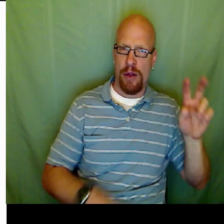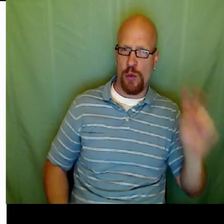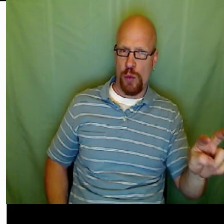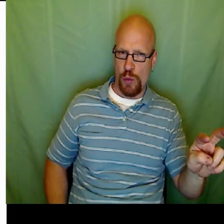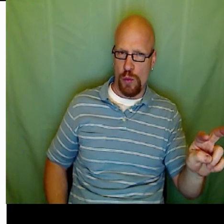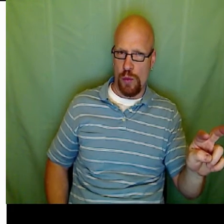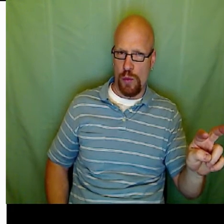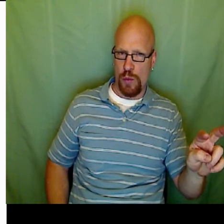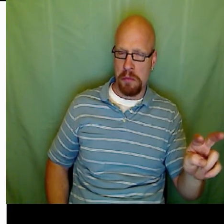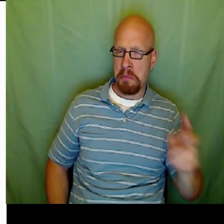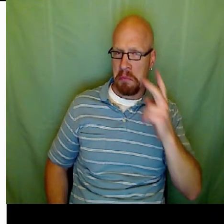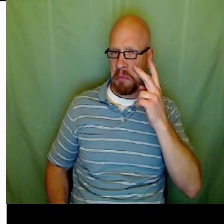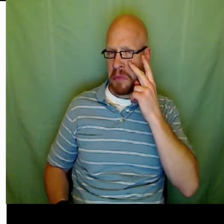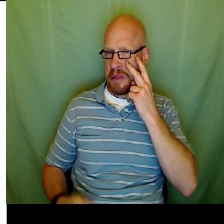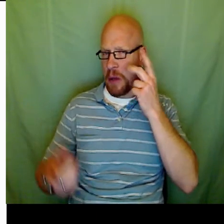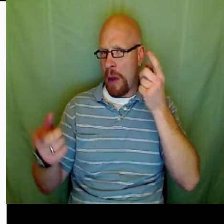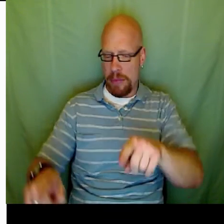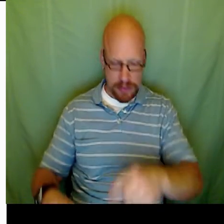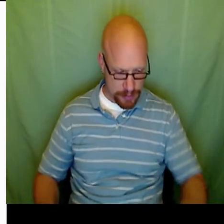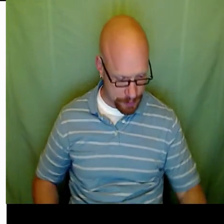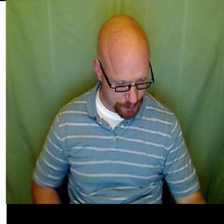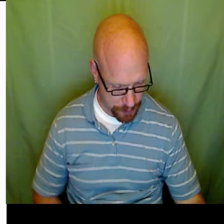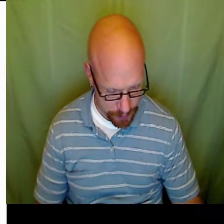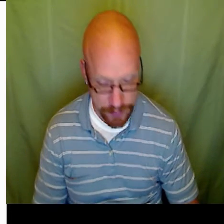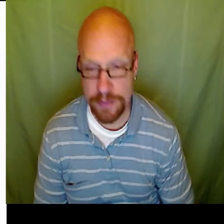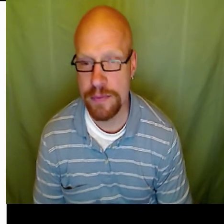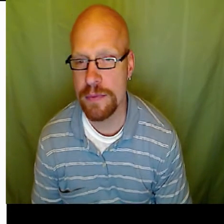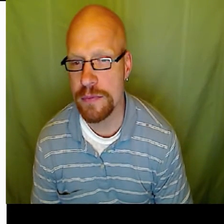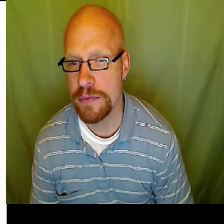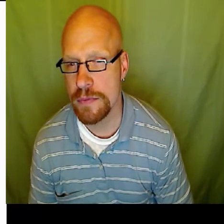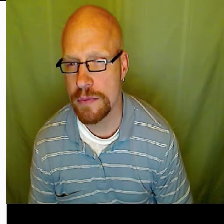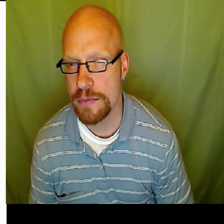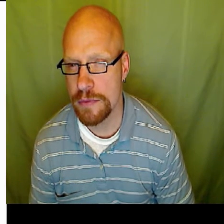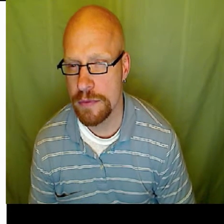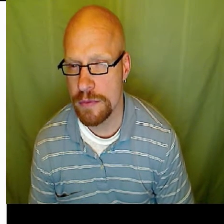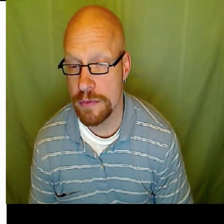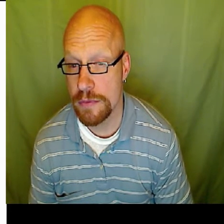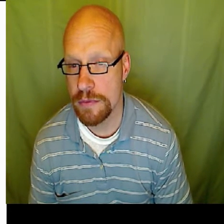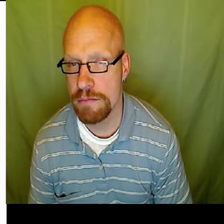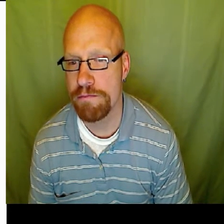2. But we divide each term by 2 as well.